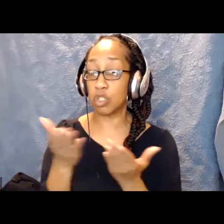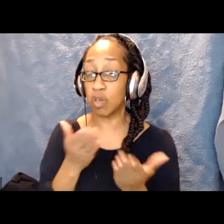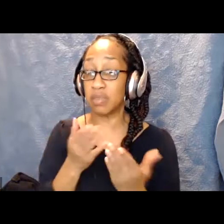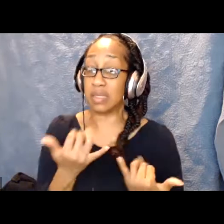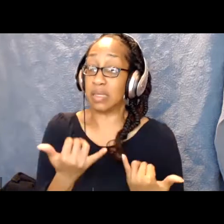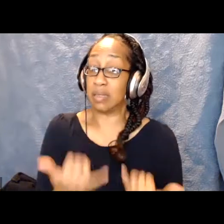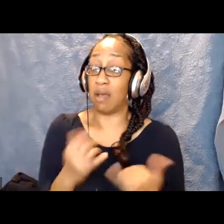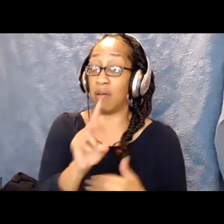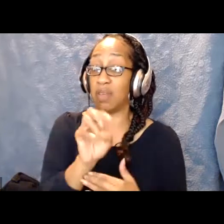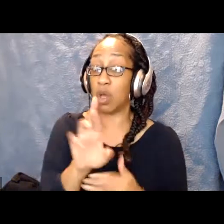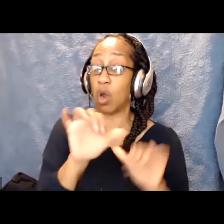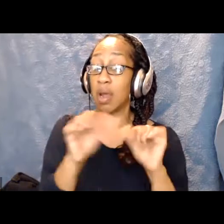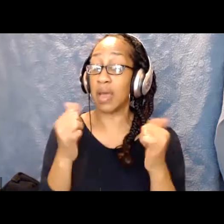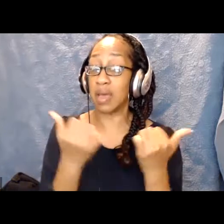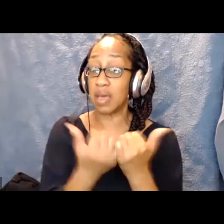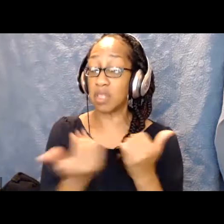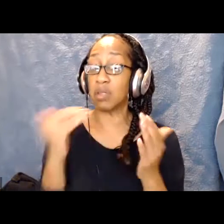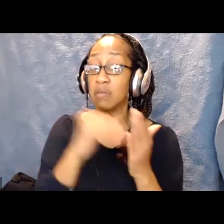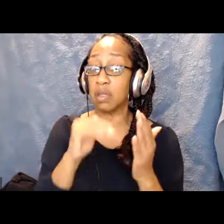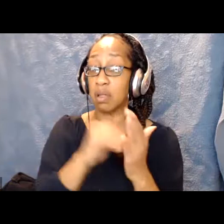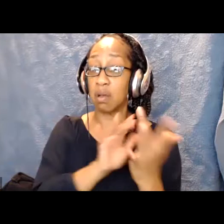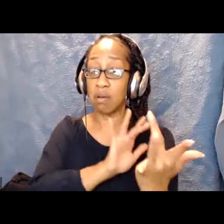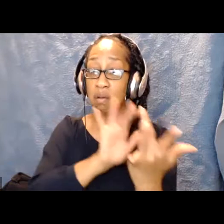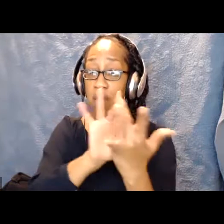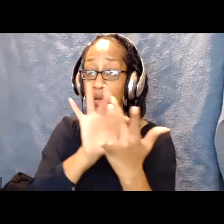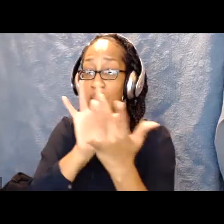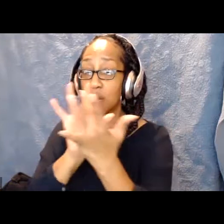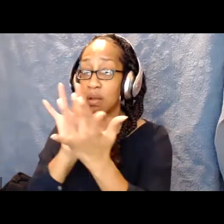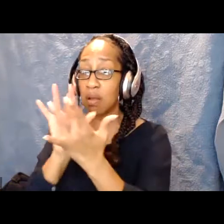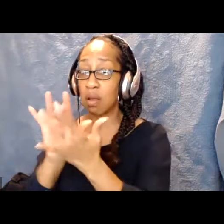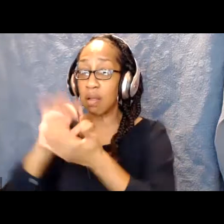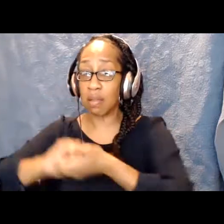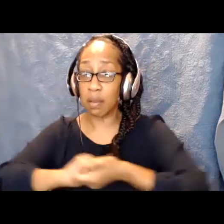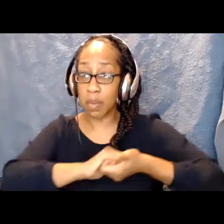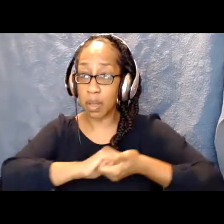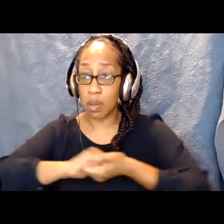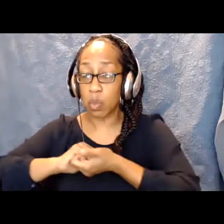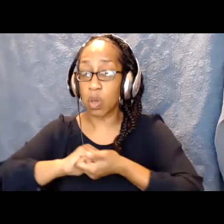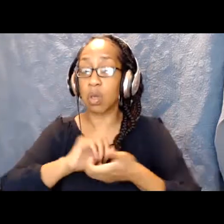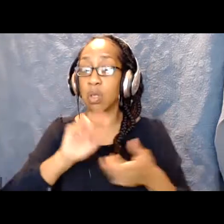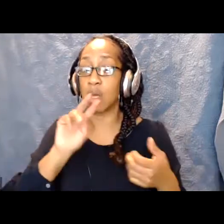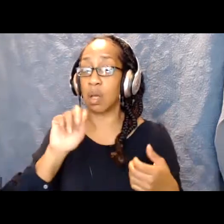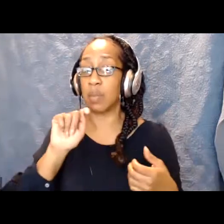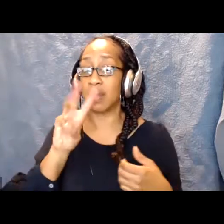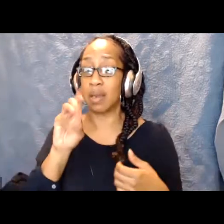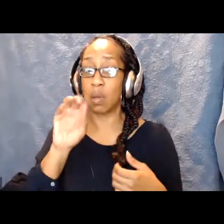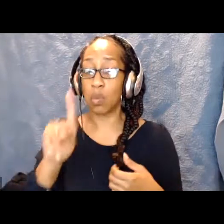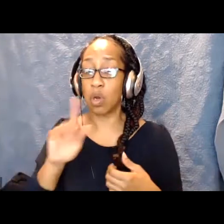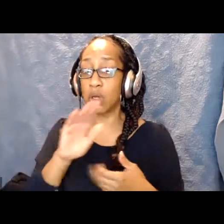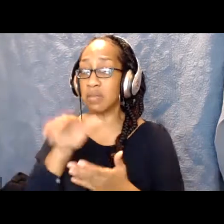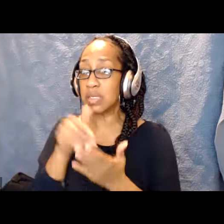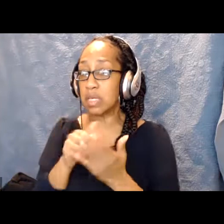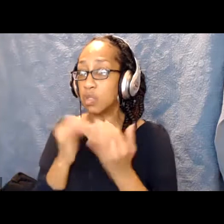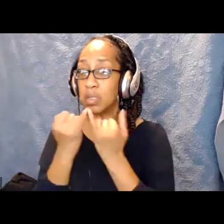now more frequently reaching out to their partners in the network of centers for independent living in their states